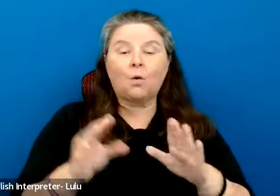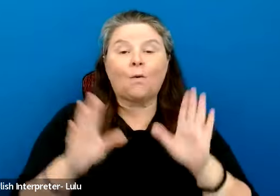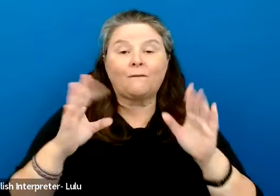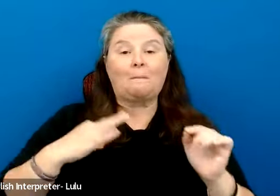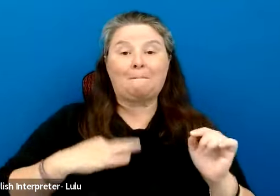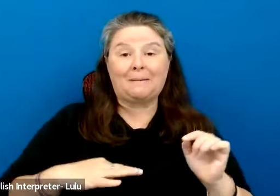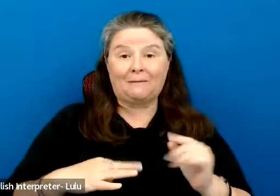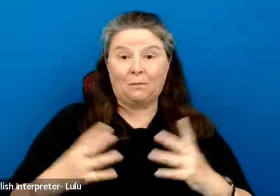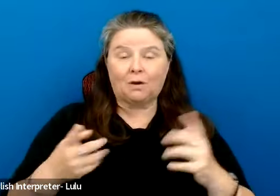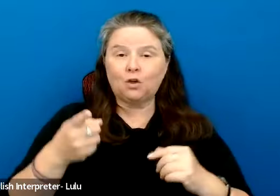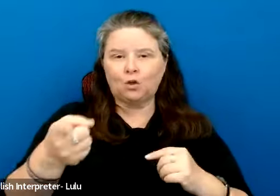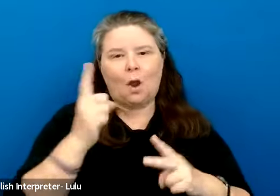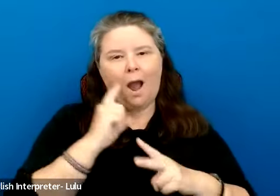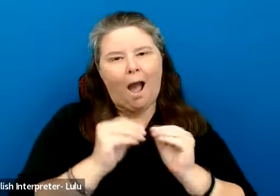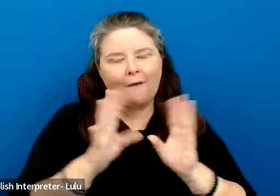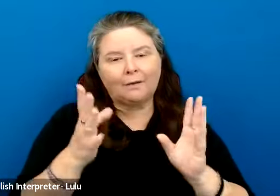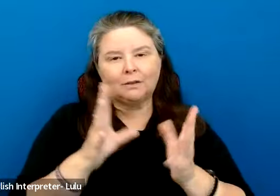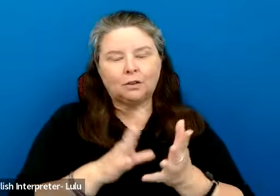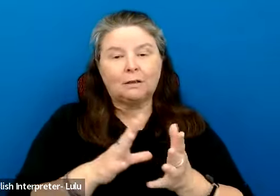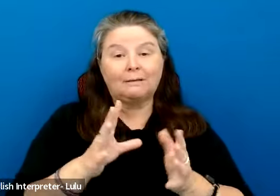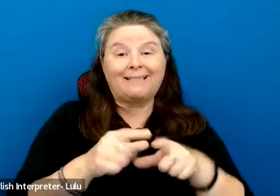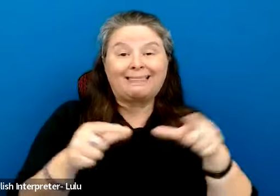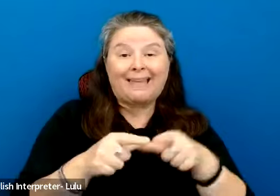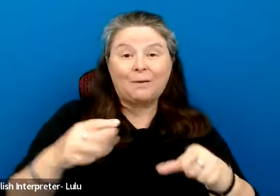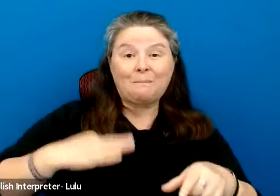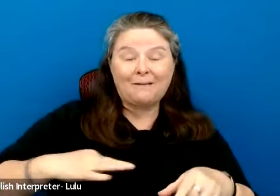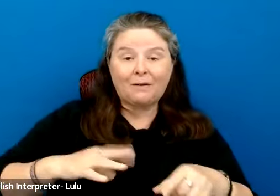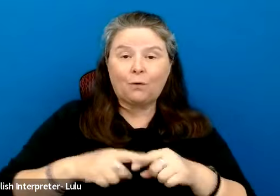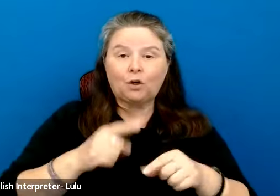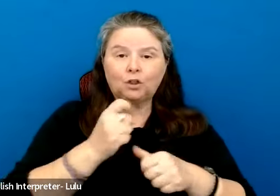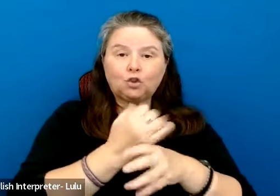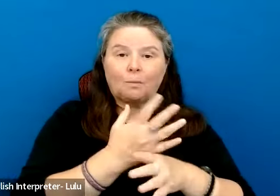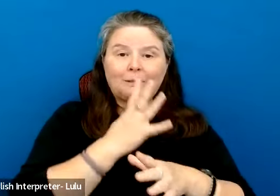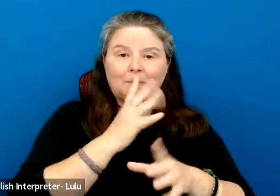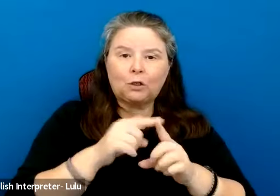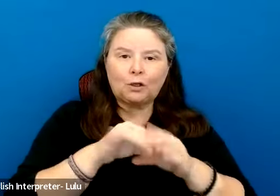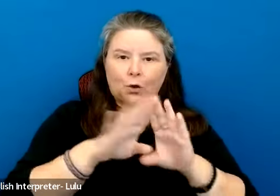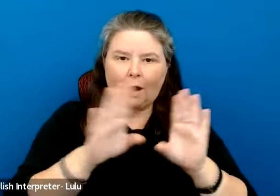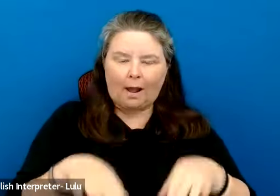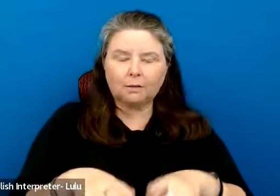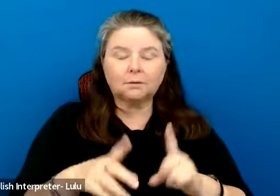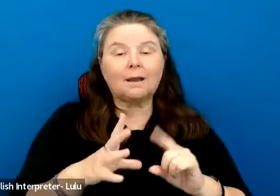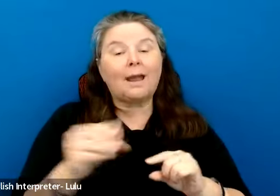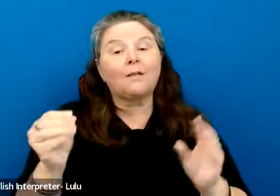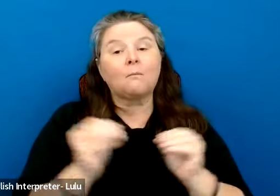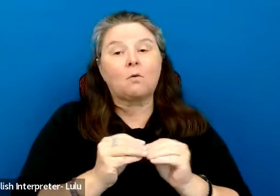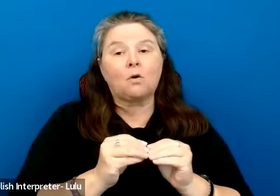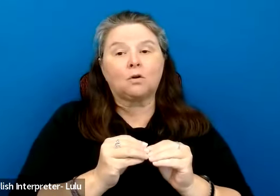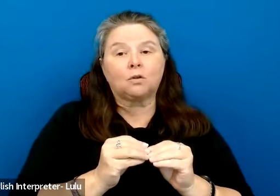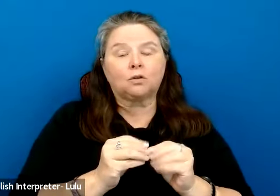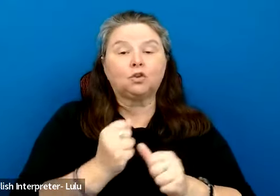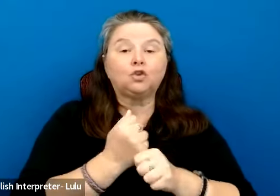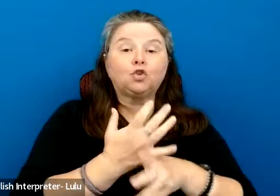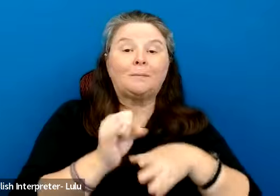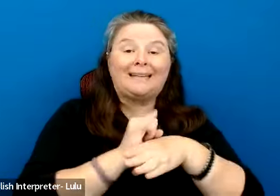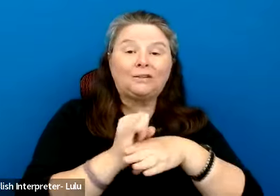benefit is that you obviously get the language benefits of a German speaker in your house. And the more German